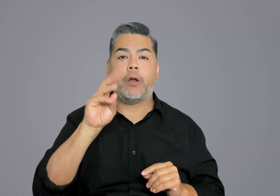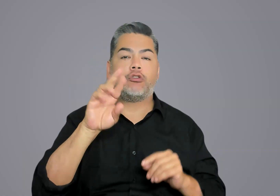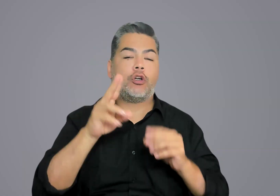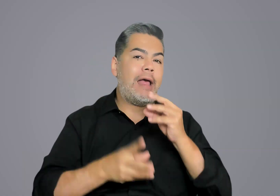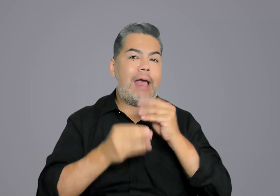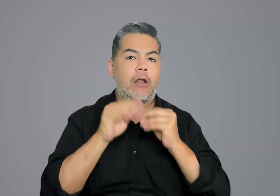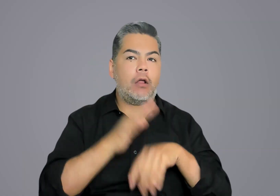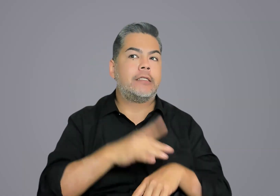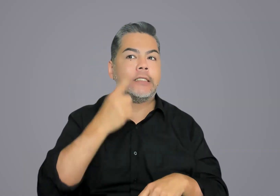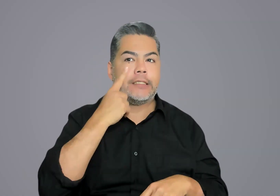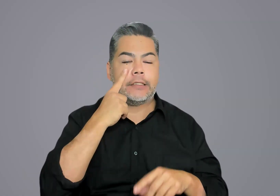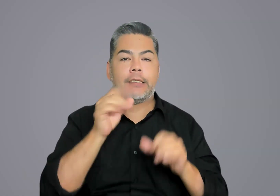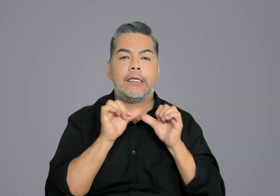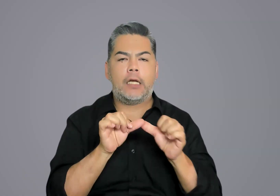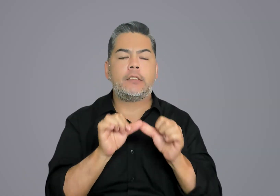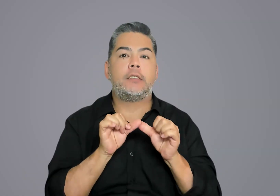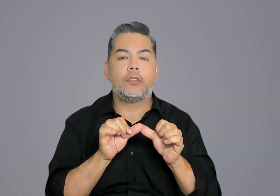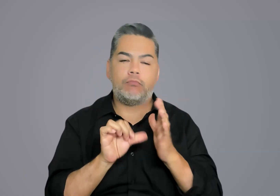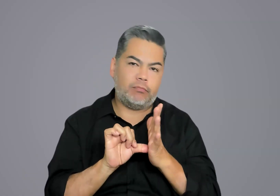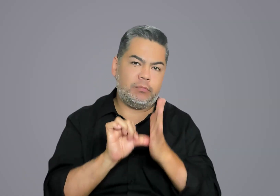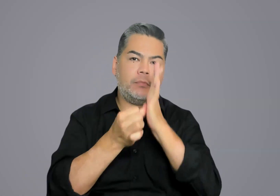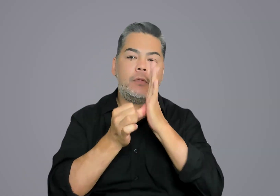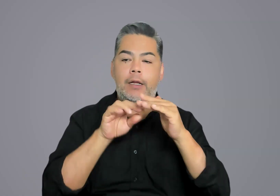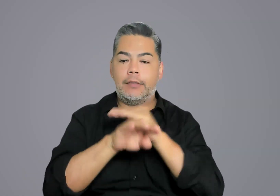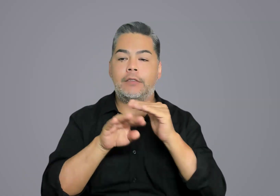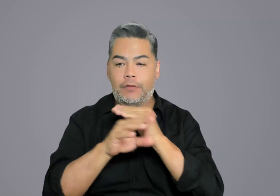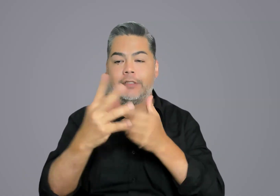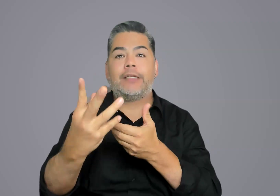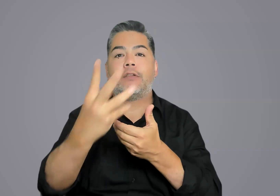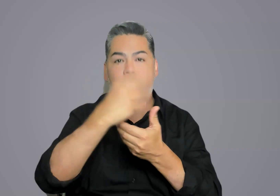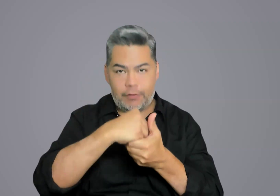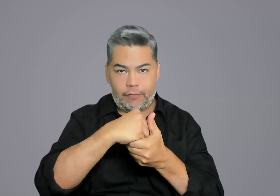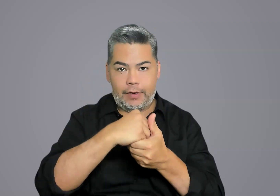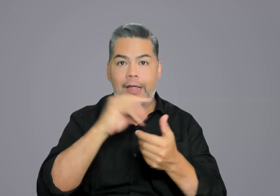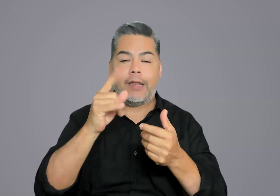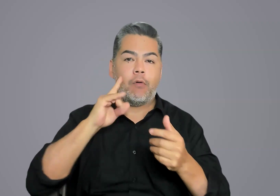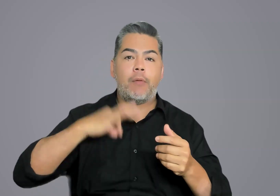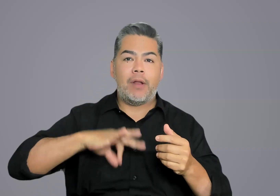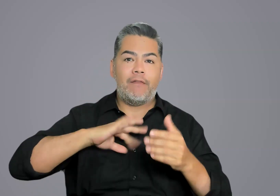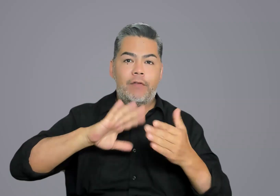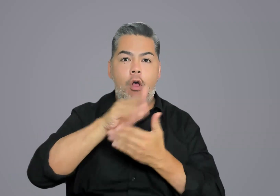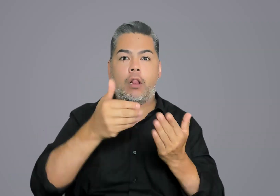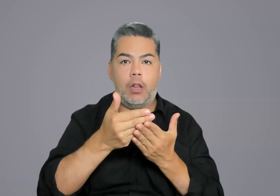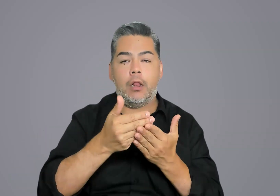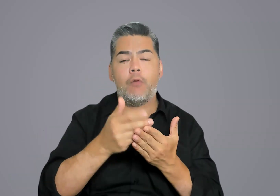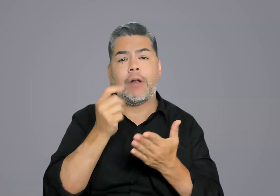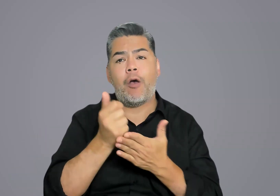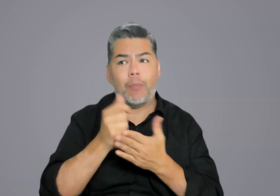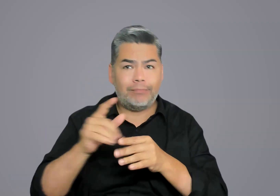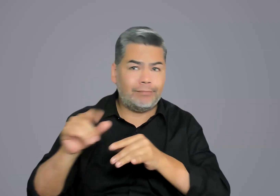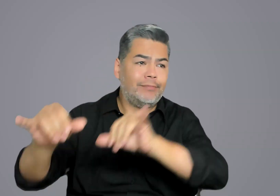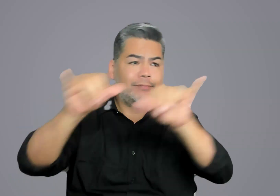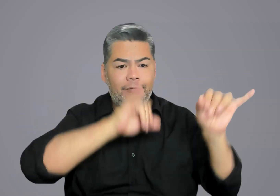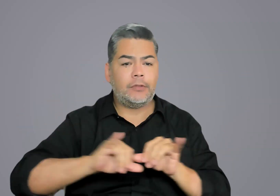Keep reinforcing that accessibility is inclusivity and it benefits everyone. And remember to try to